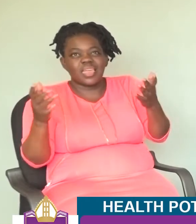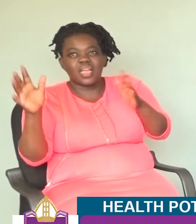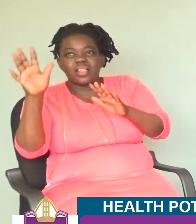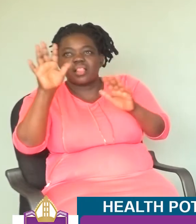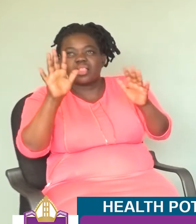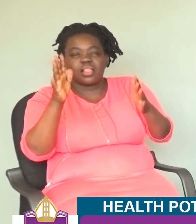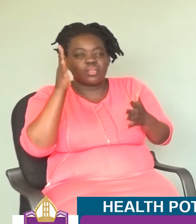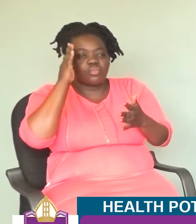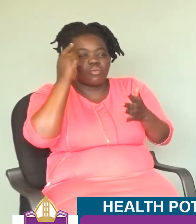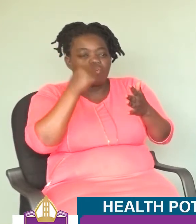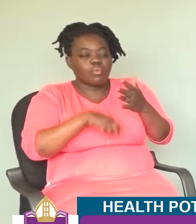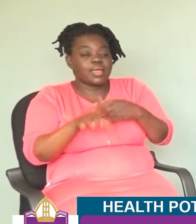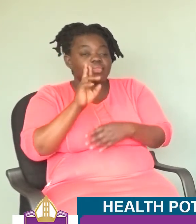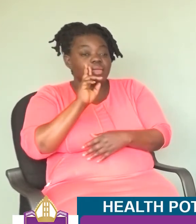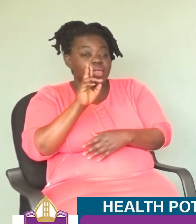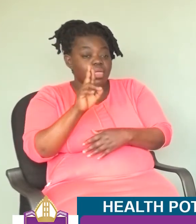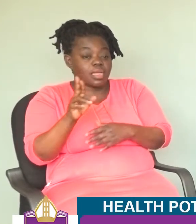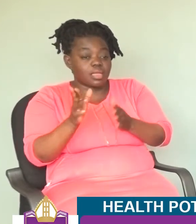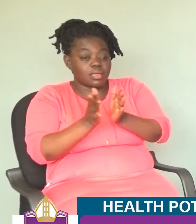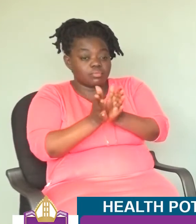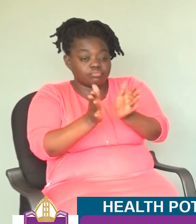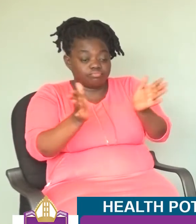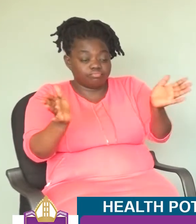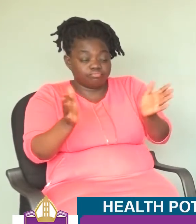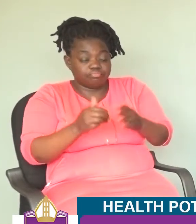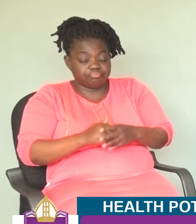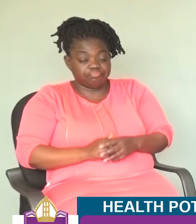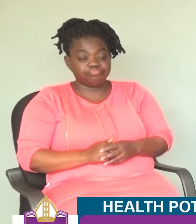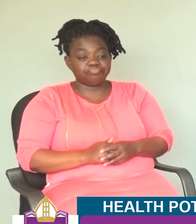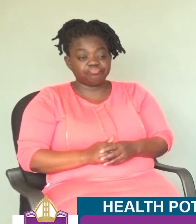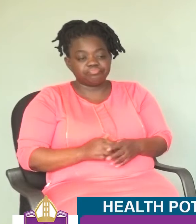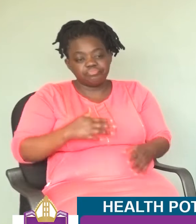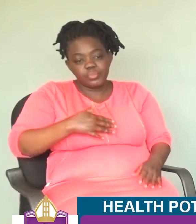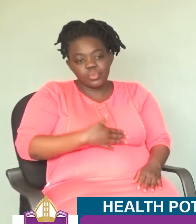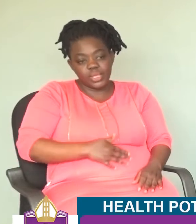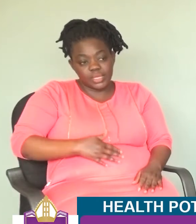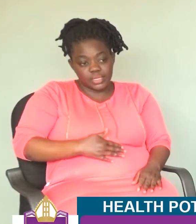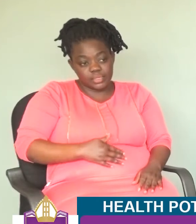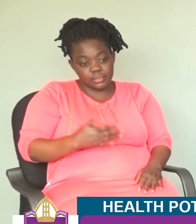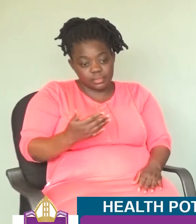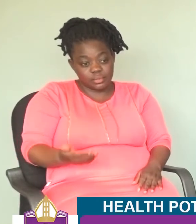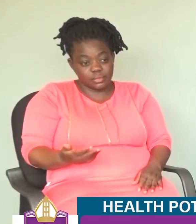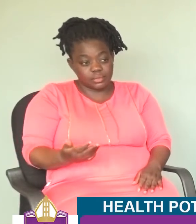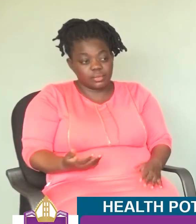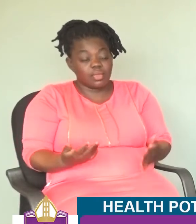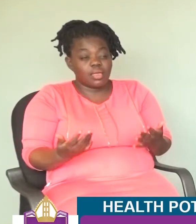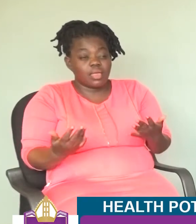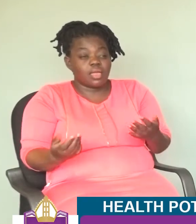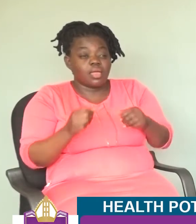what exactly they are. In layman's language, I would say that. Scientifically, that's like a four-year